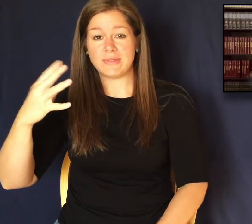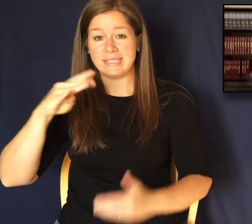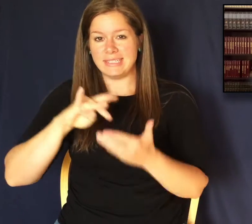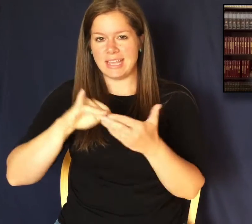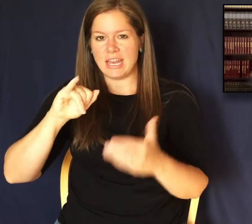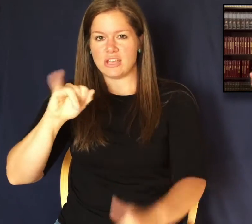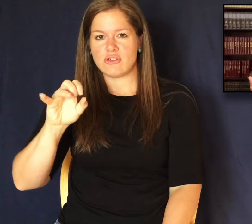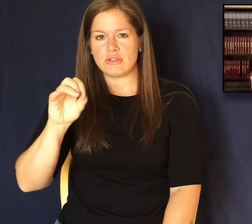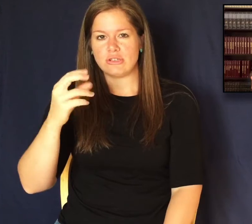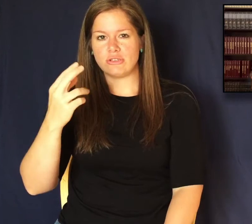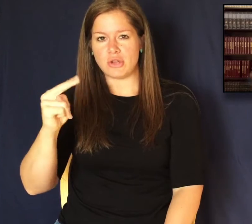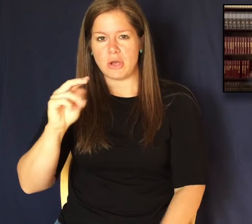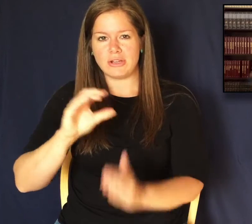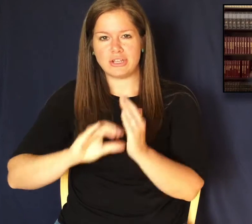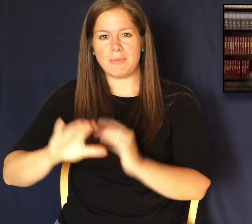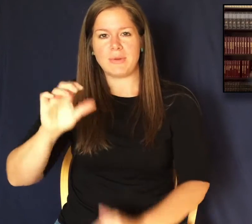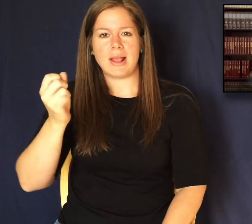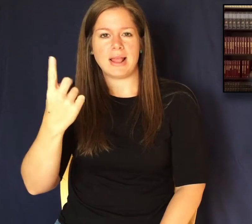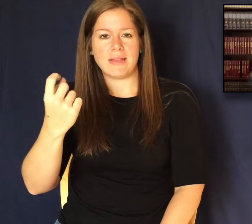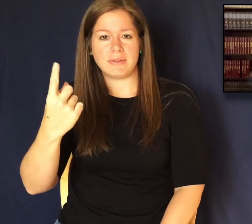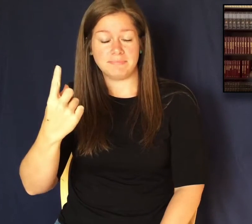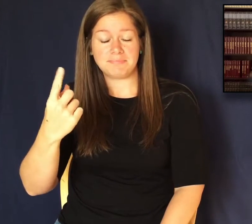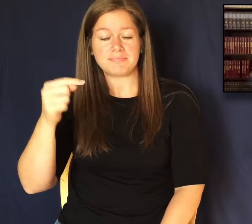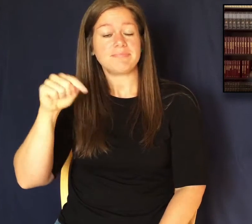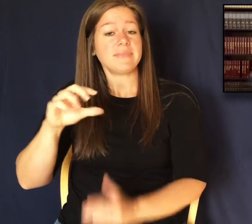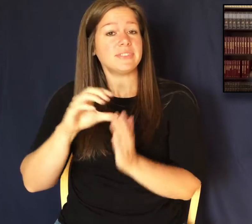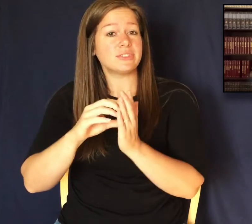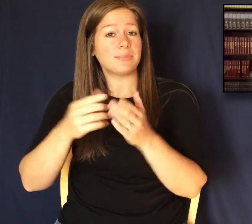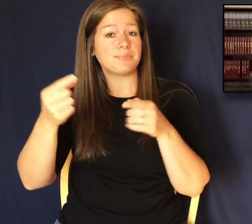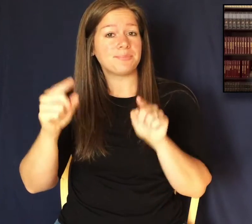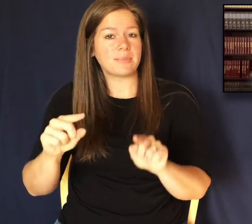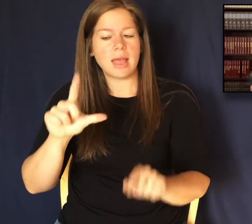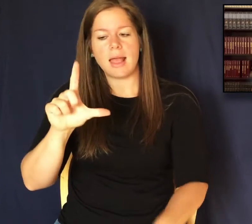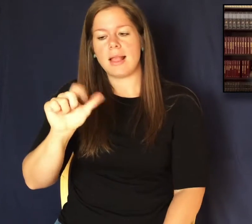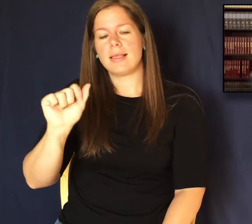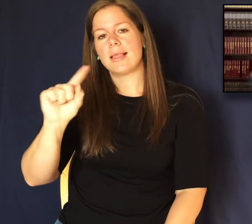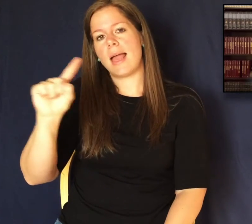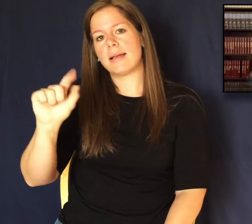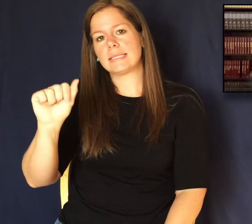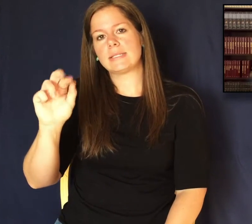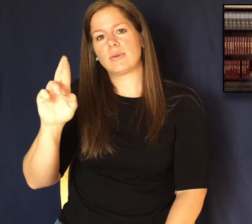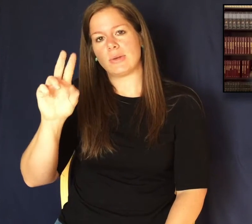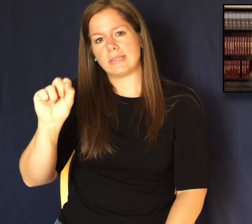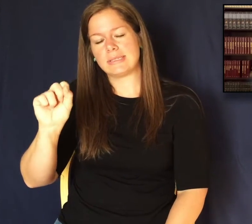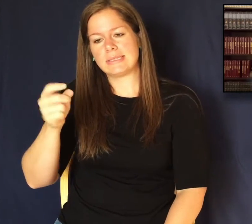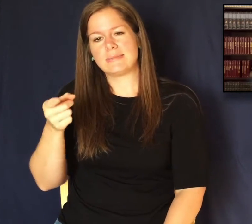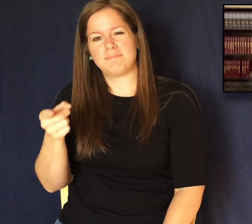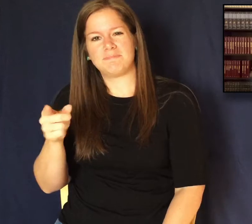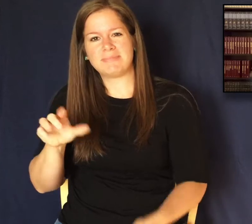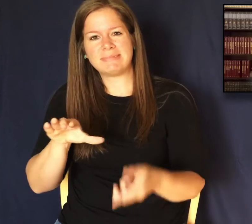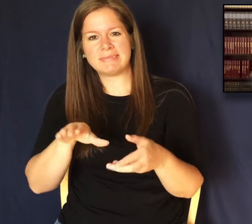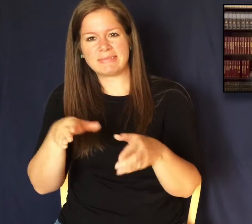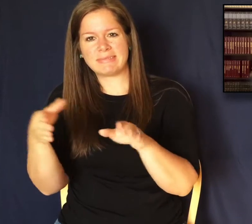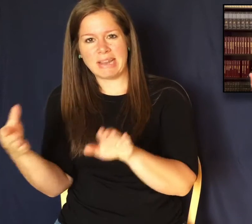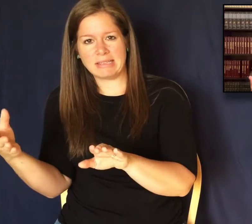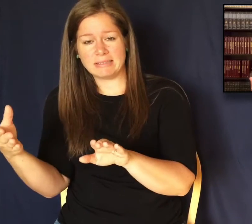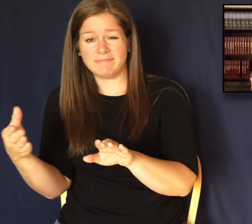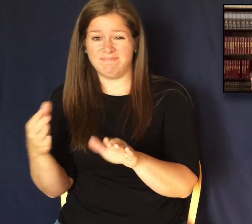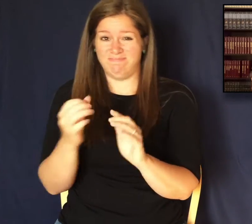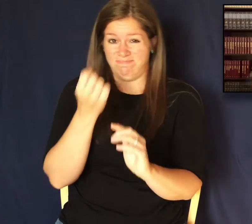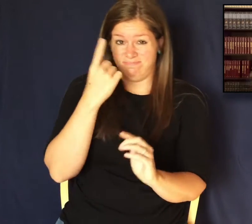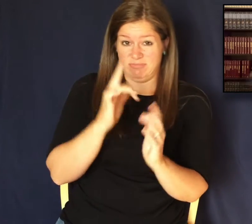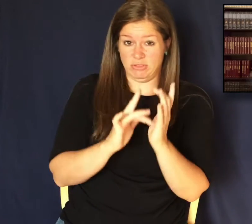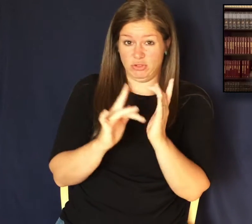has taken place, who is someone who is near and dear to the heart of the Lord, as well as Mary and Martha. And Jesus is